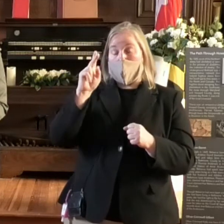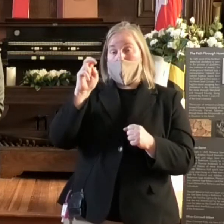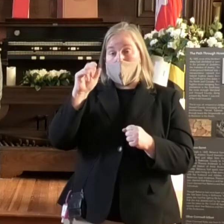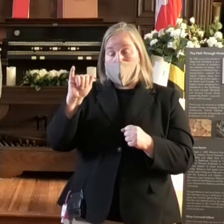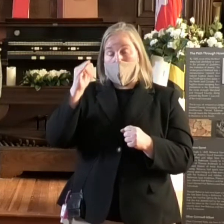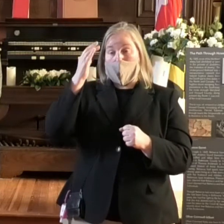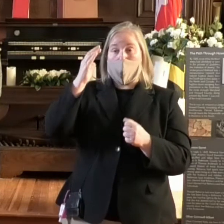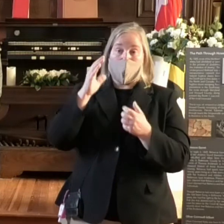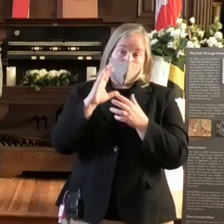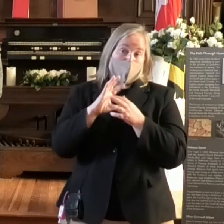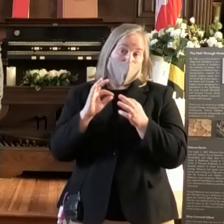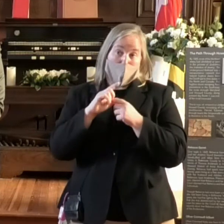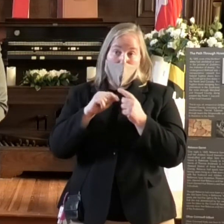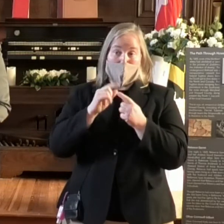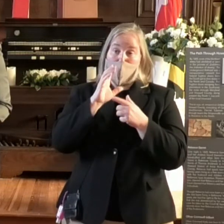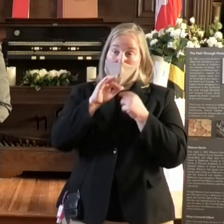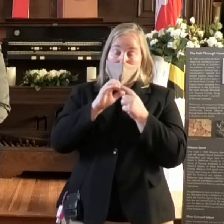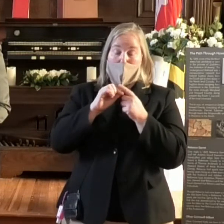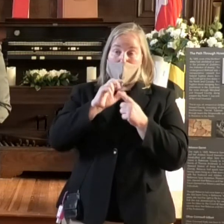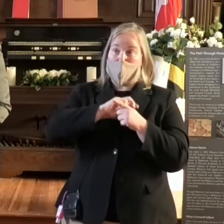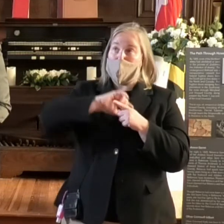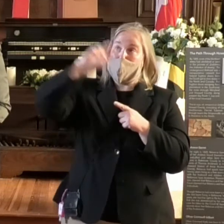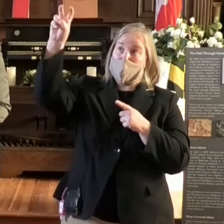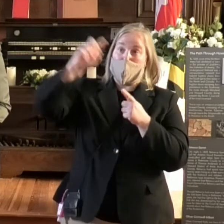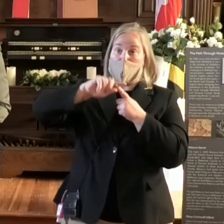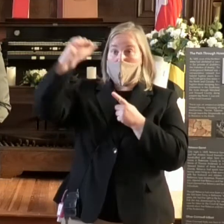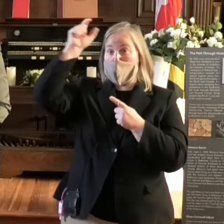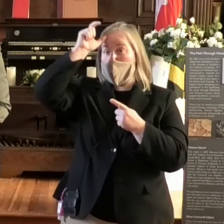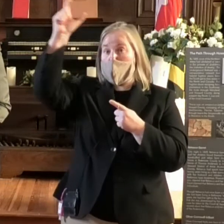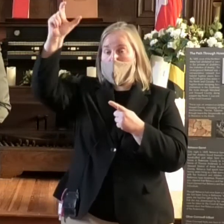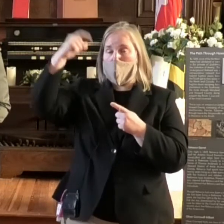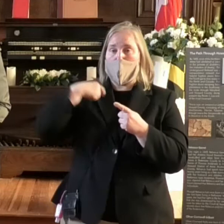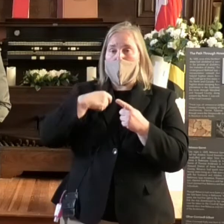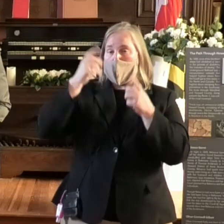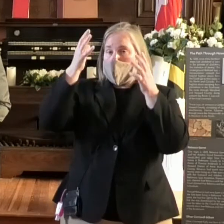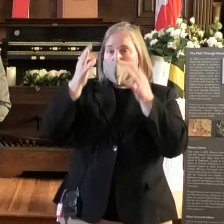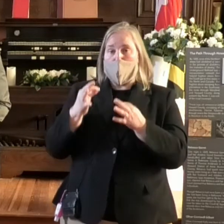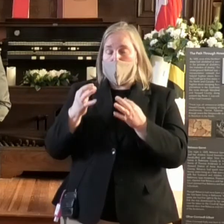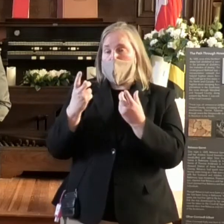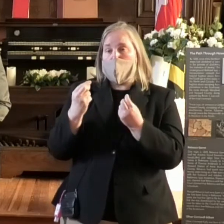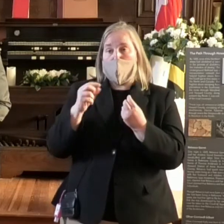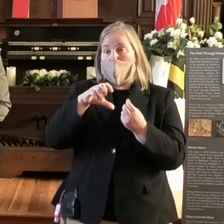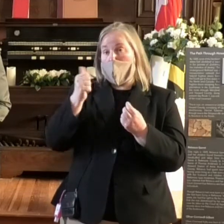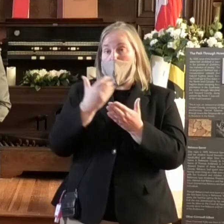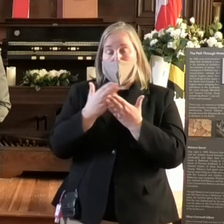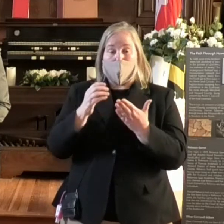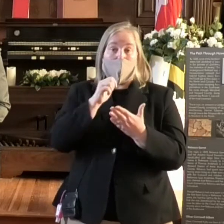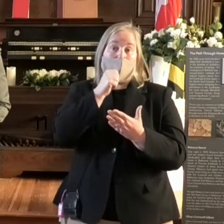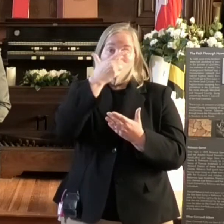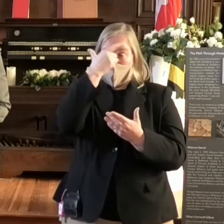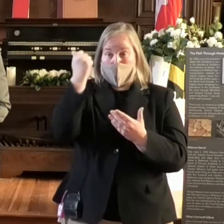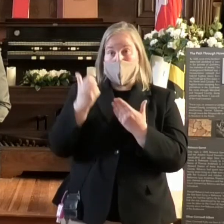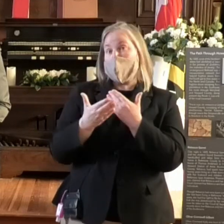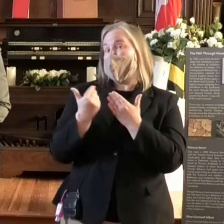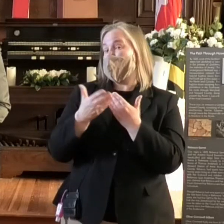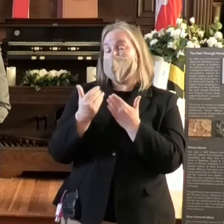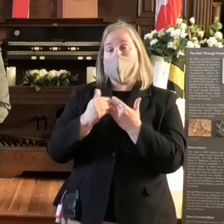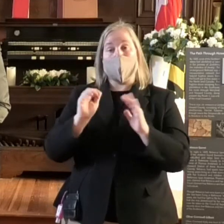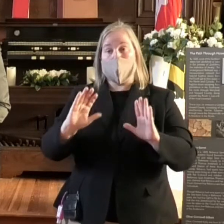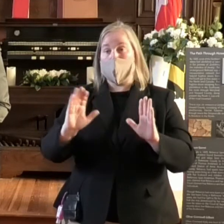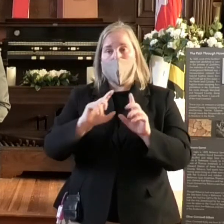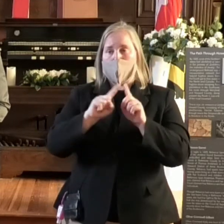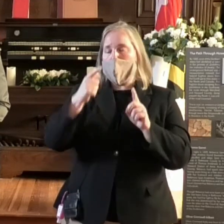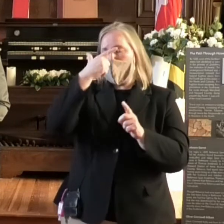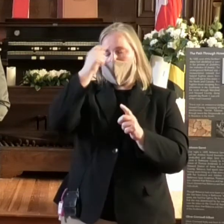to the moon, we choose to do the other things not because they are easy, but because